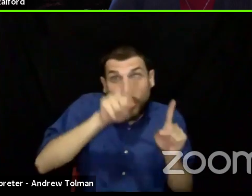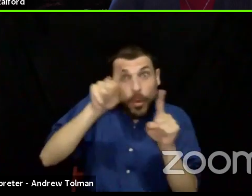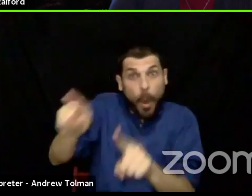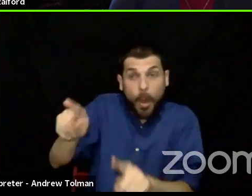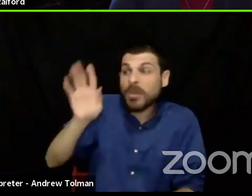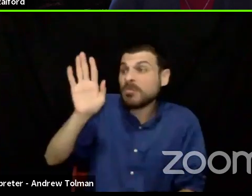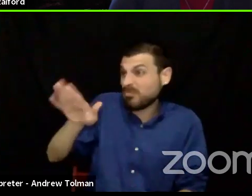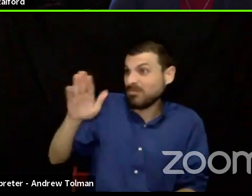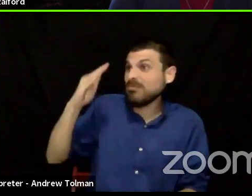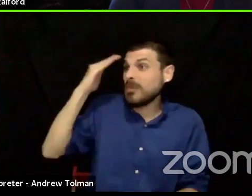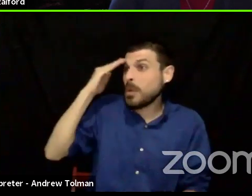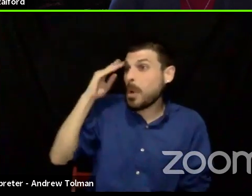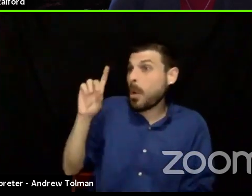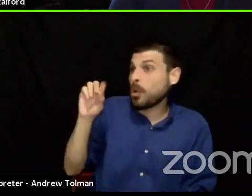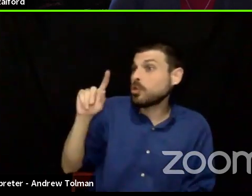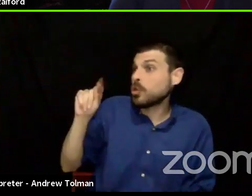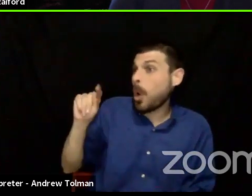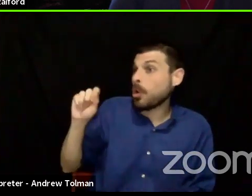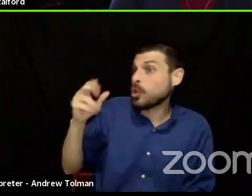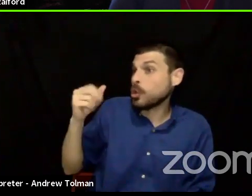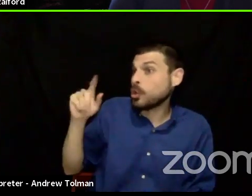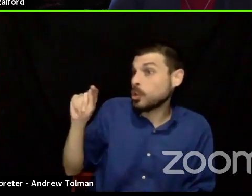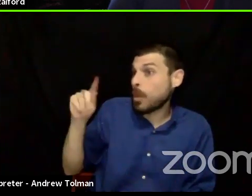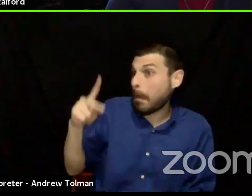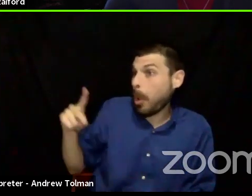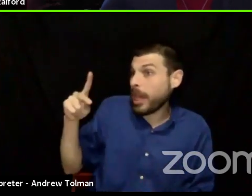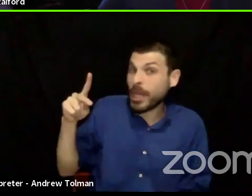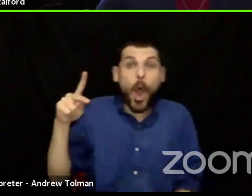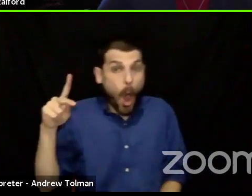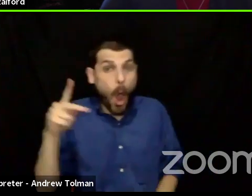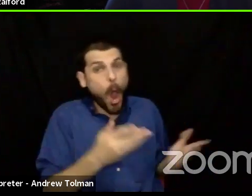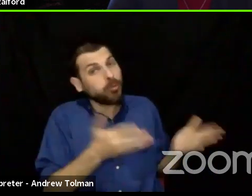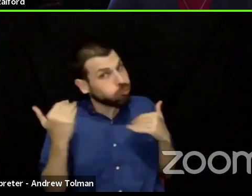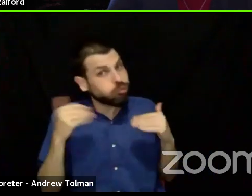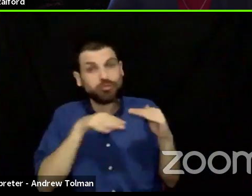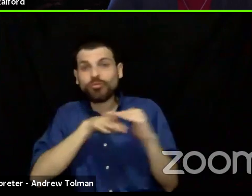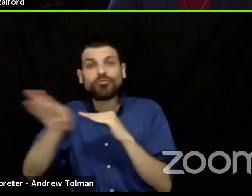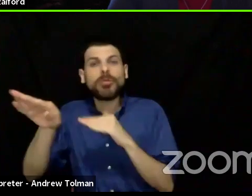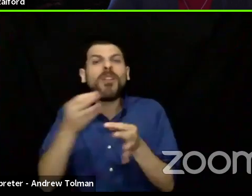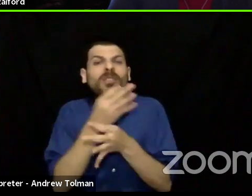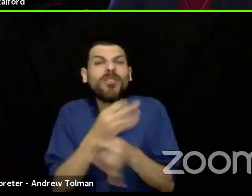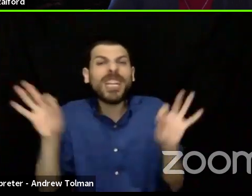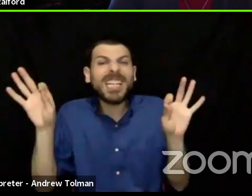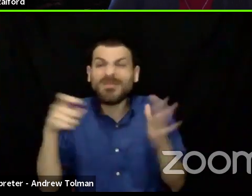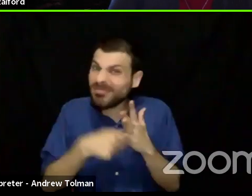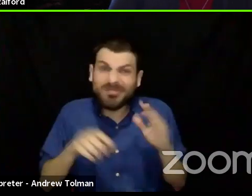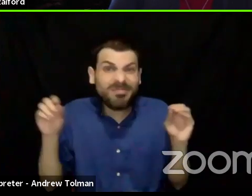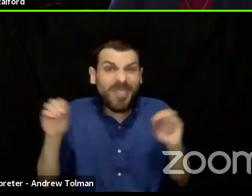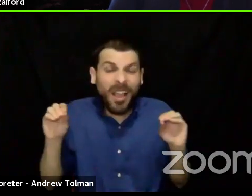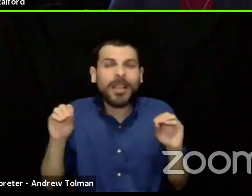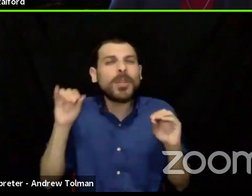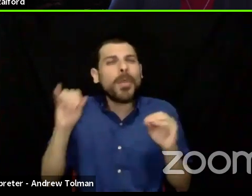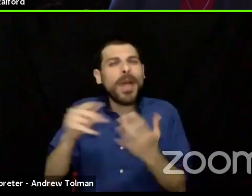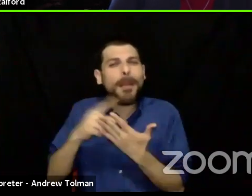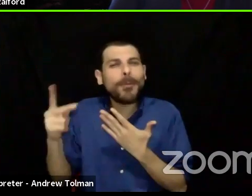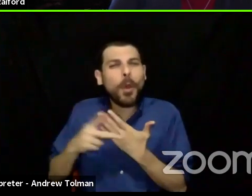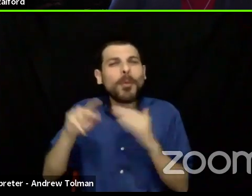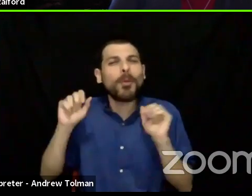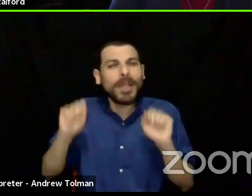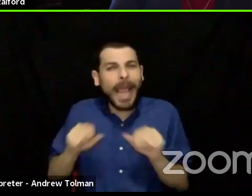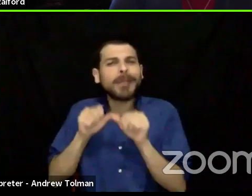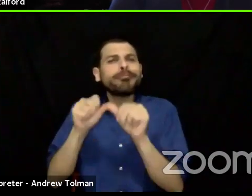our children in art if we want to bring people together, because that is a platform that can be made accessible for all of